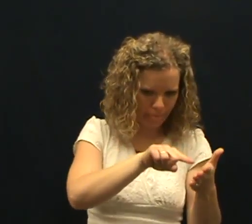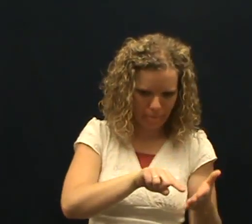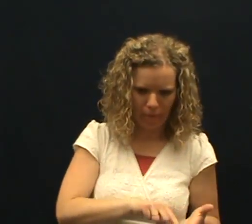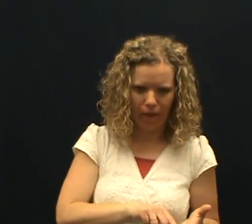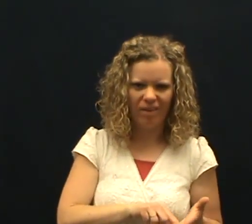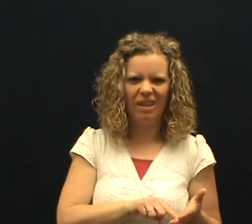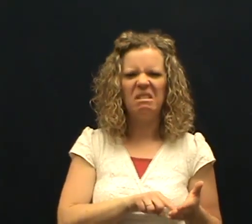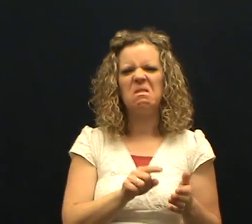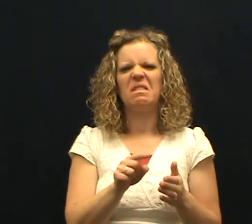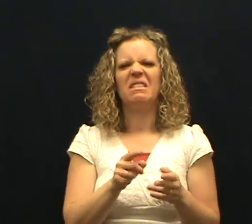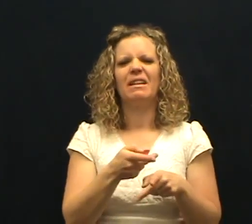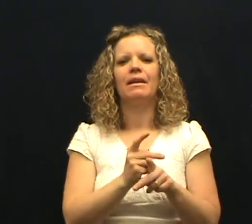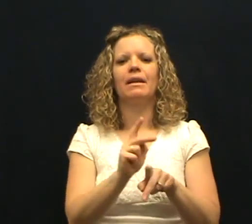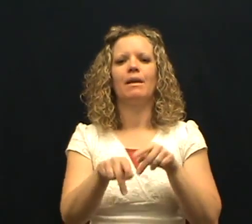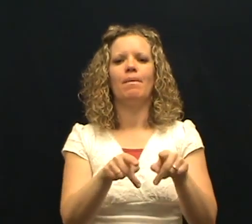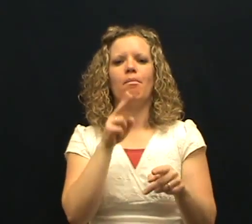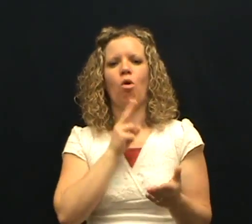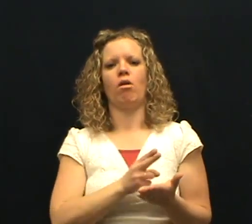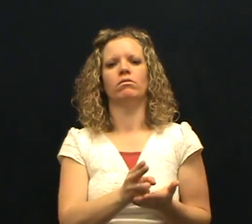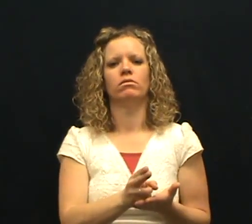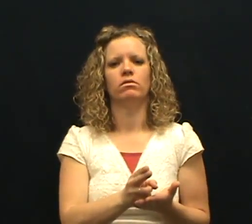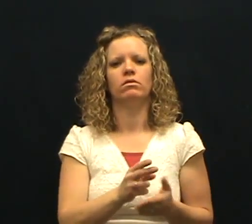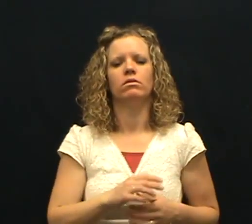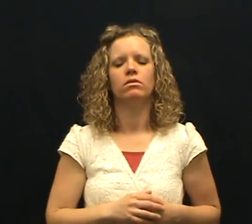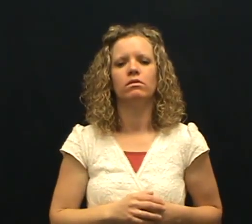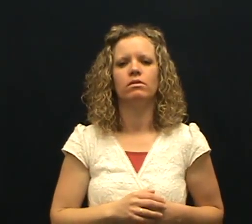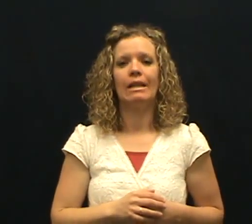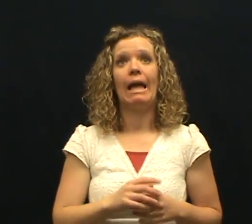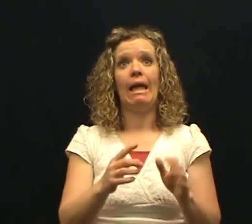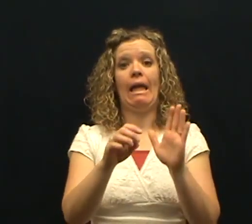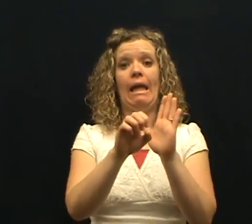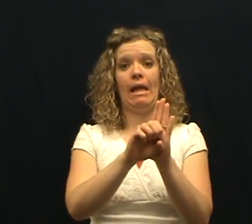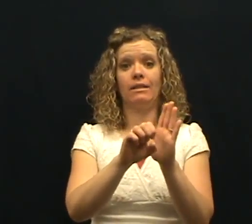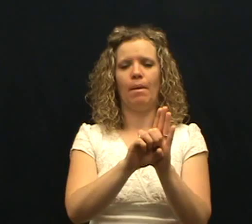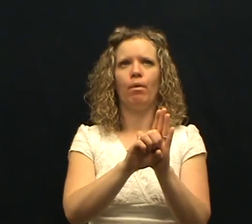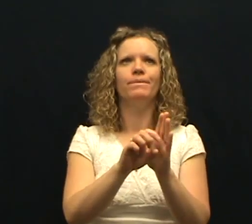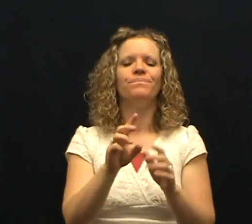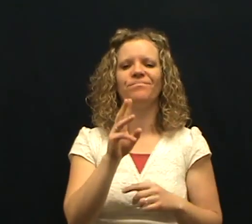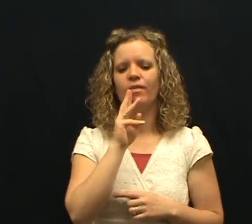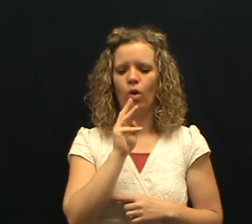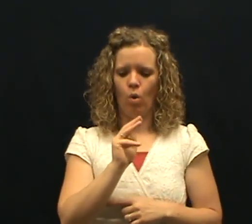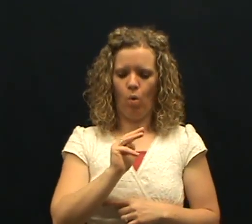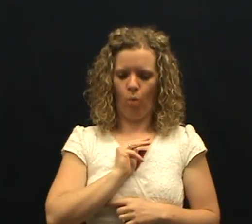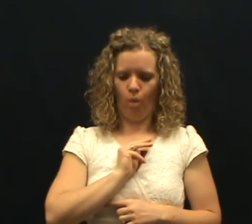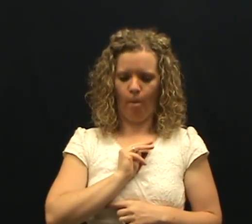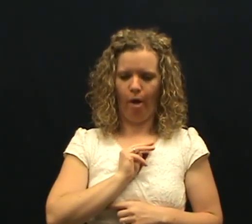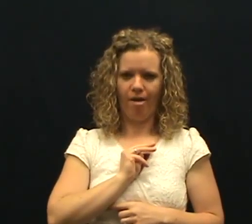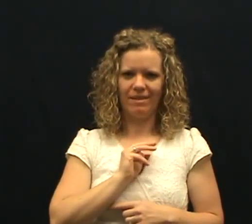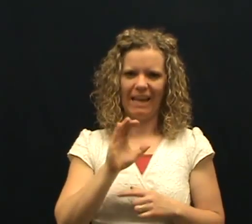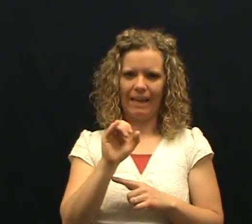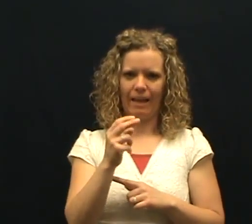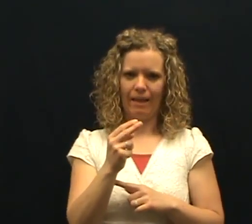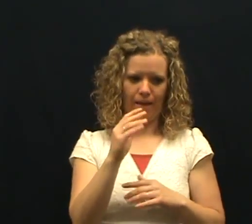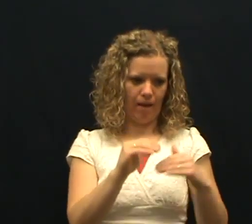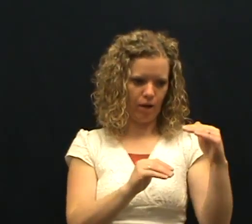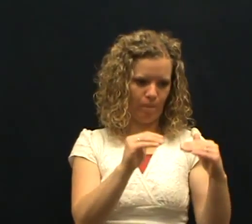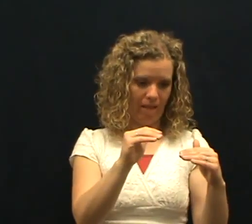so one of the examples here, Walmart compares the cash balance in its accounting records to the